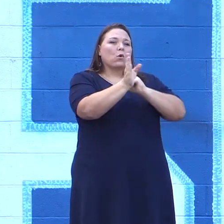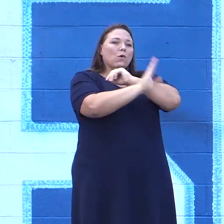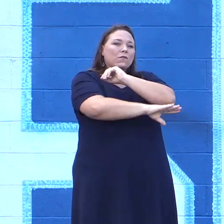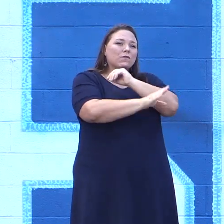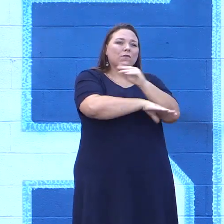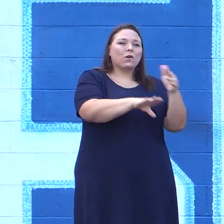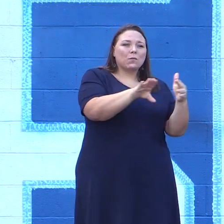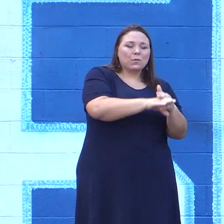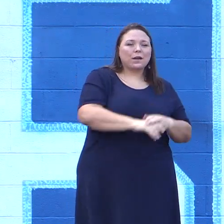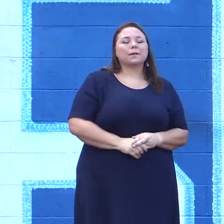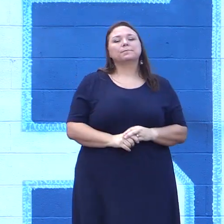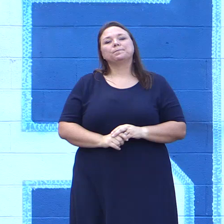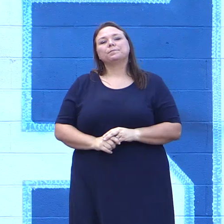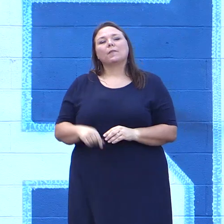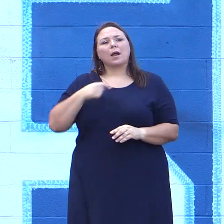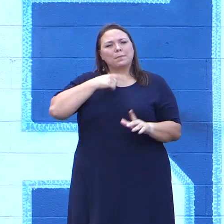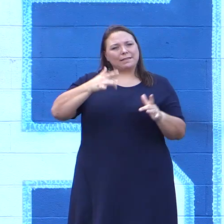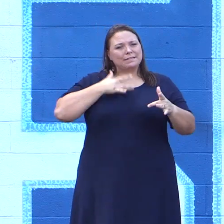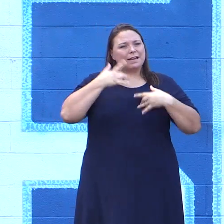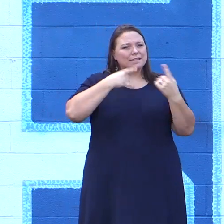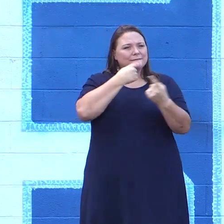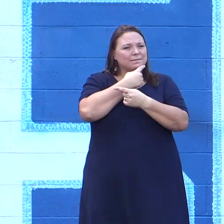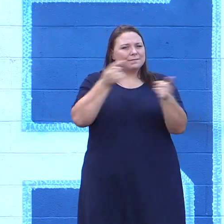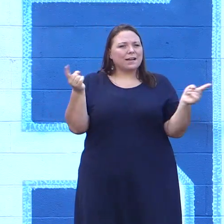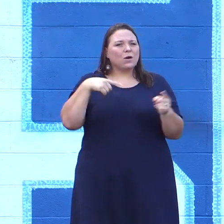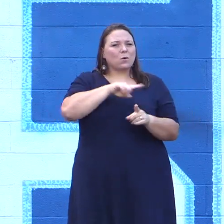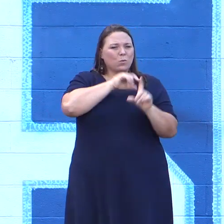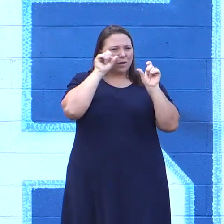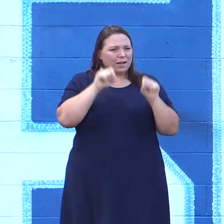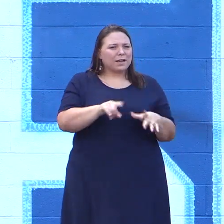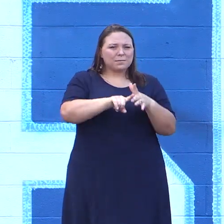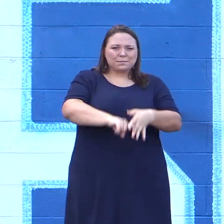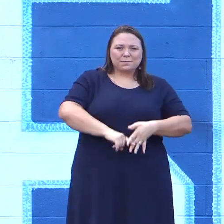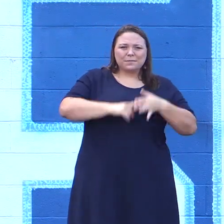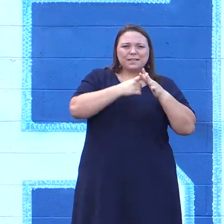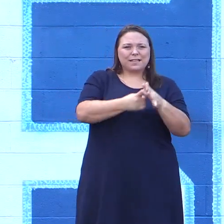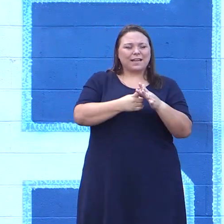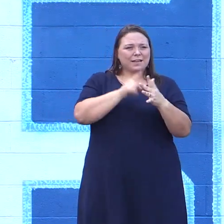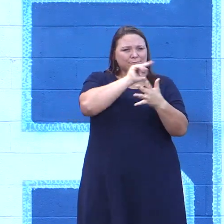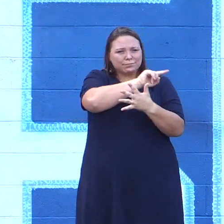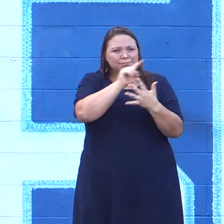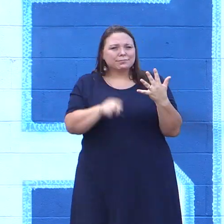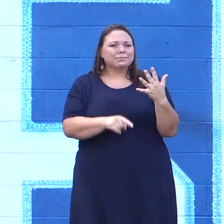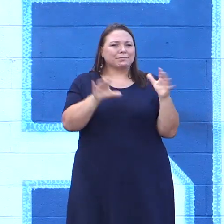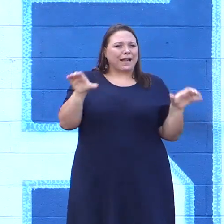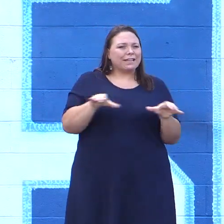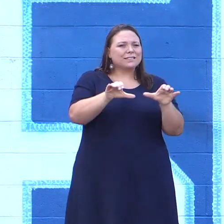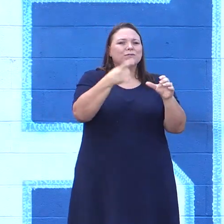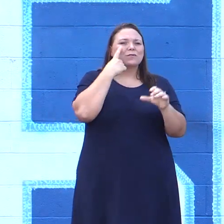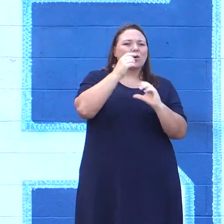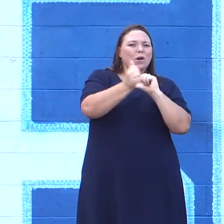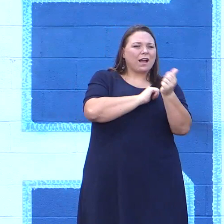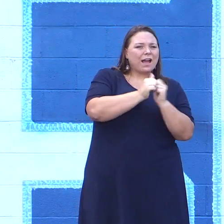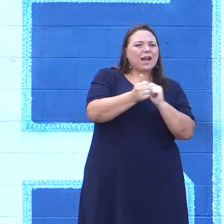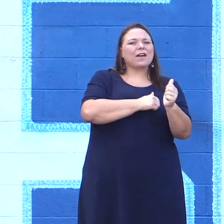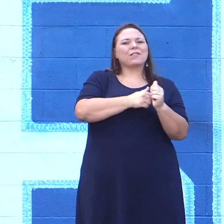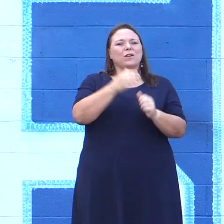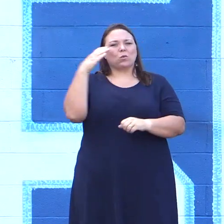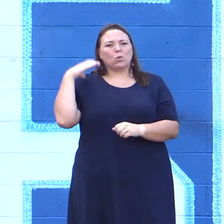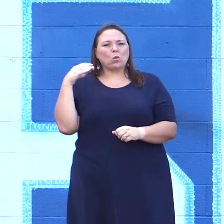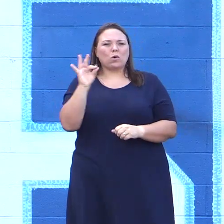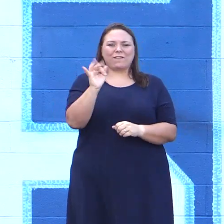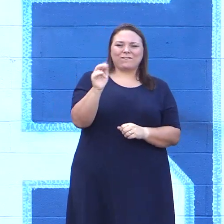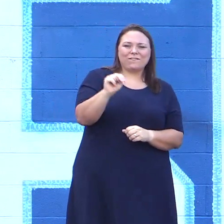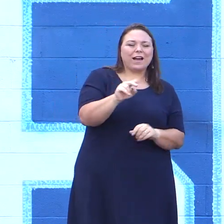to join Mayor Cooper and Chair Buggs in announcing that we are able to begin extracurricular activities for our student athletes, coaches, and fans.